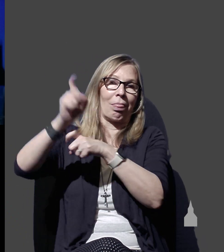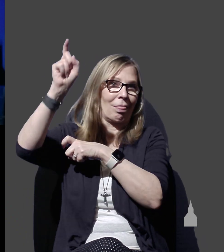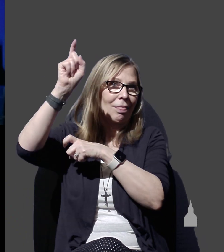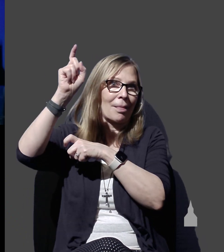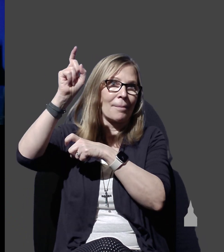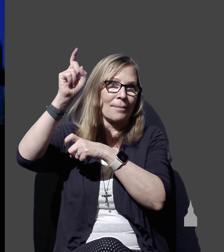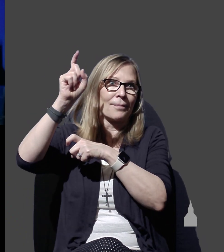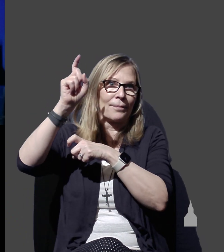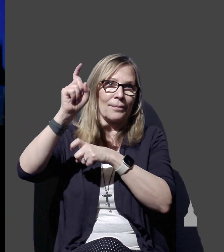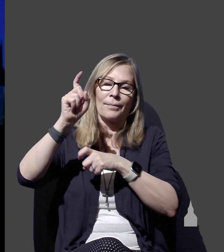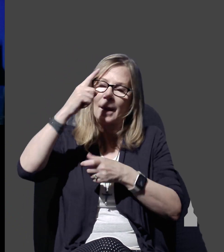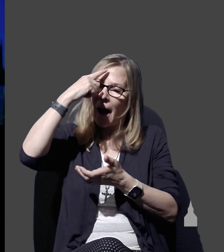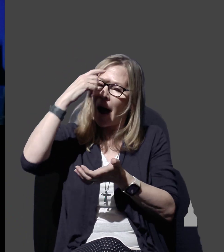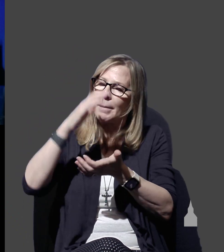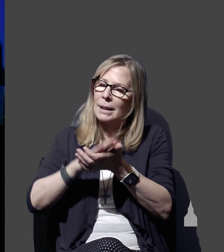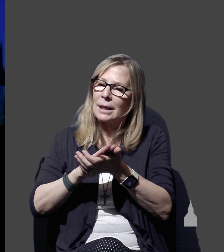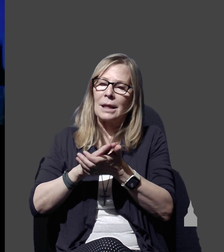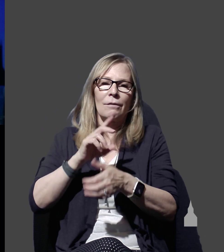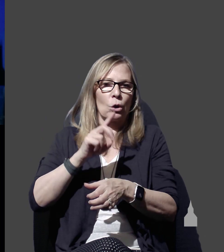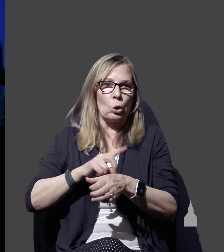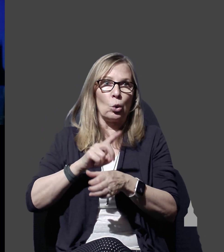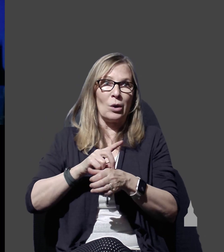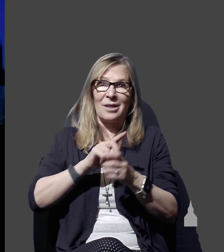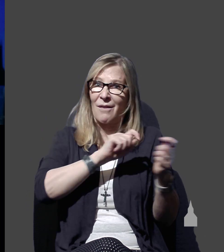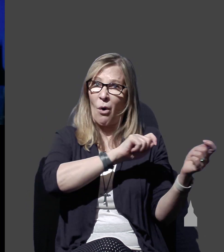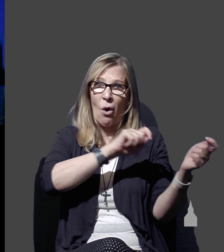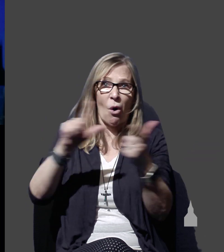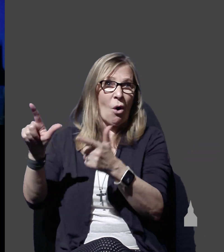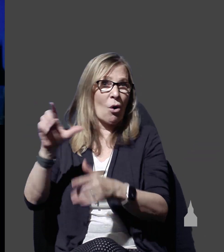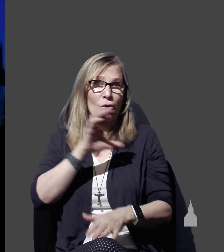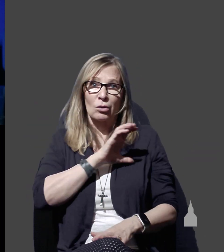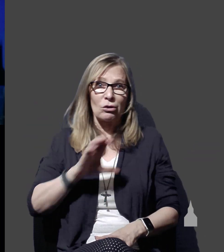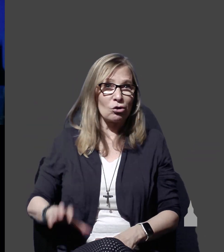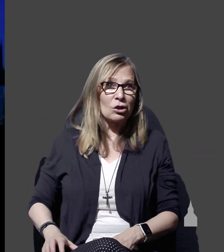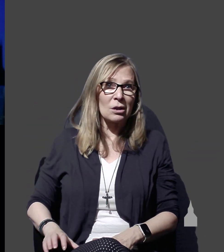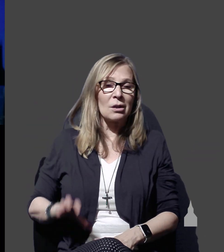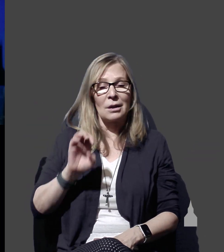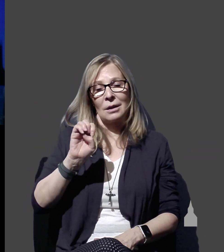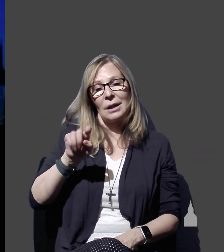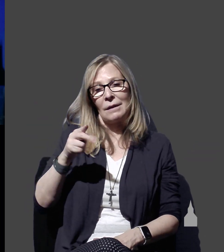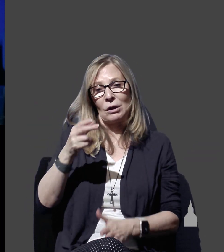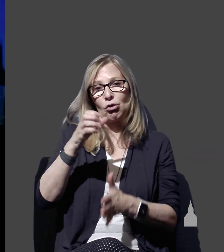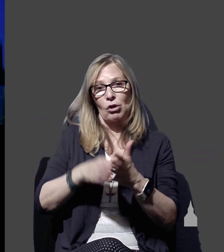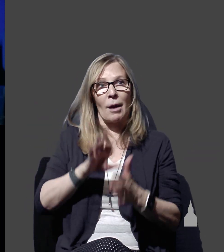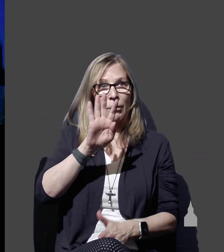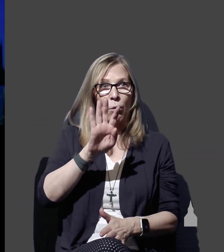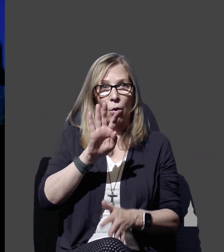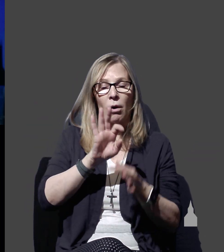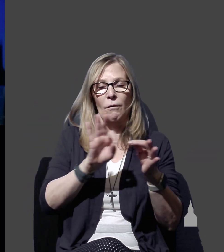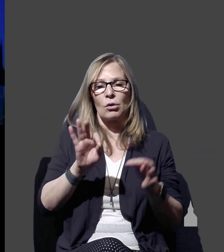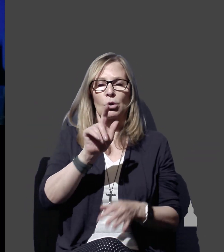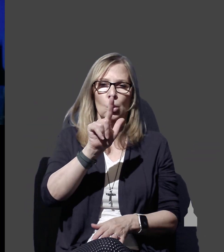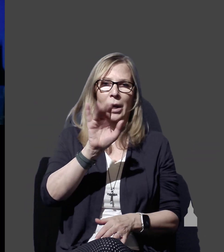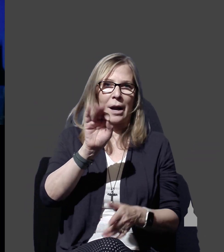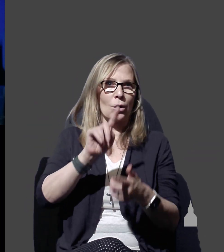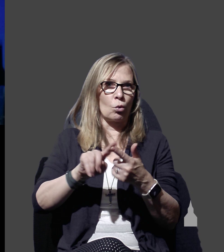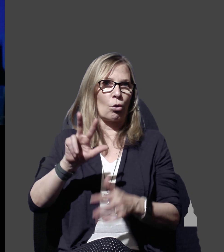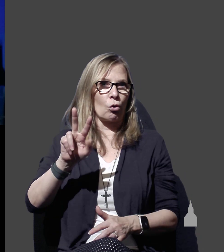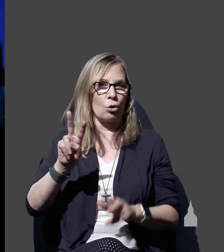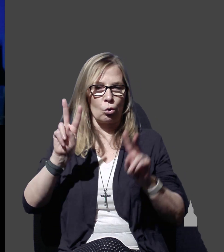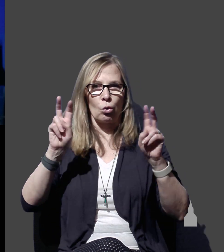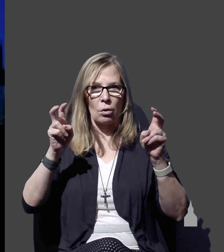I believe that the duties that all Christians have in Ephesians chapter 4, verses 29 to 32 would